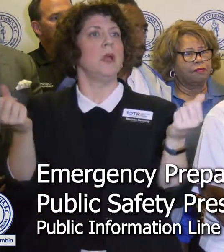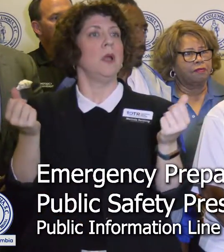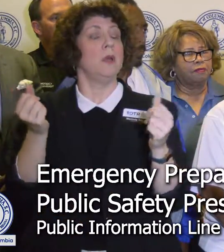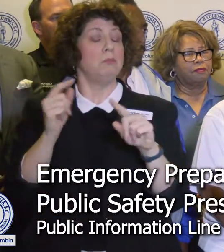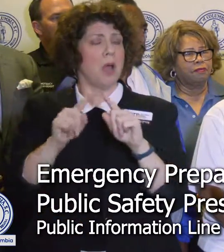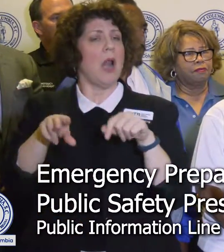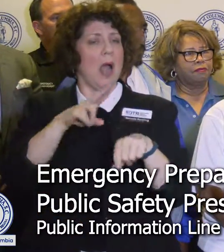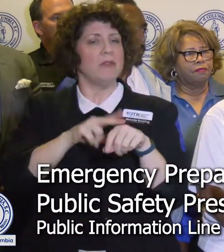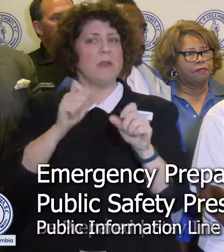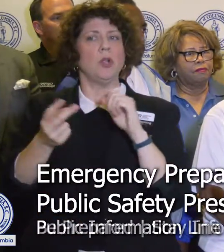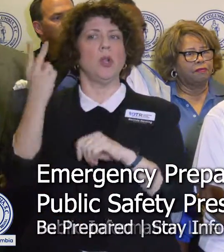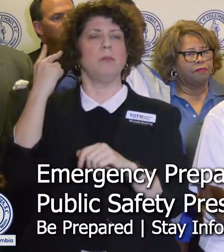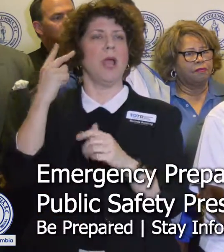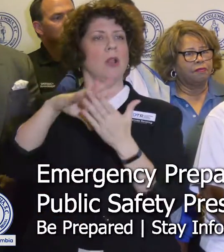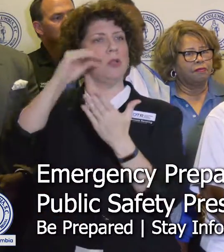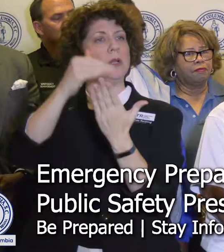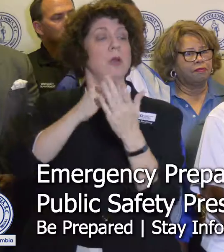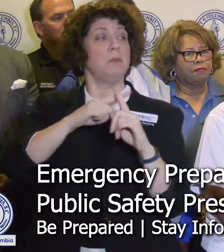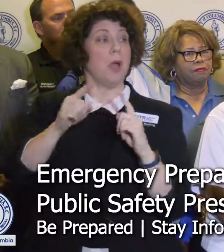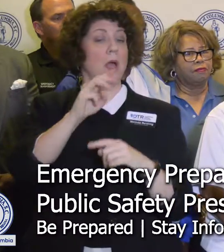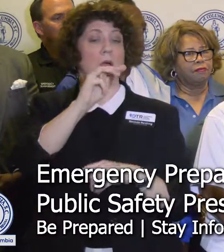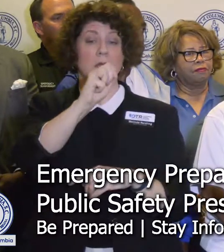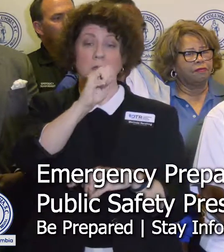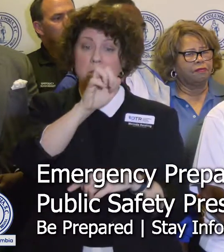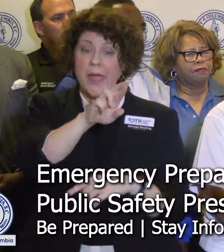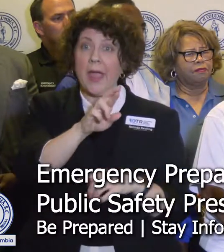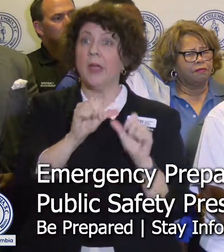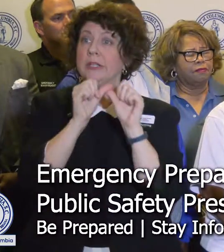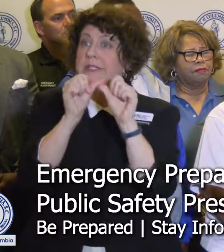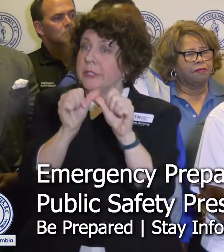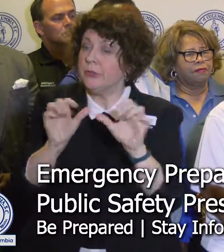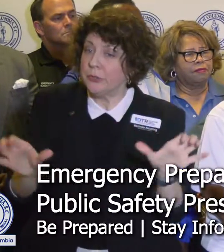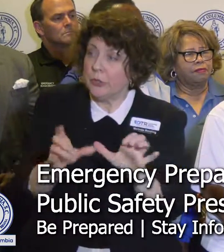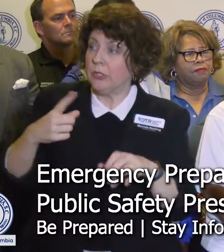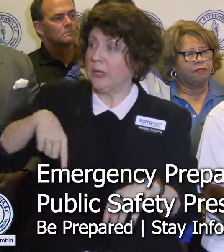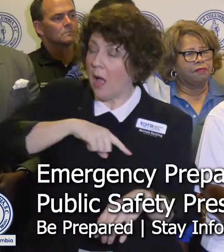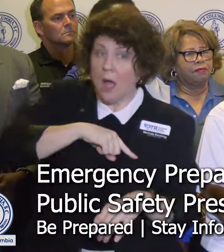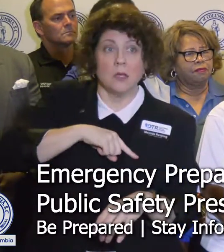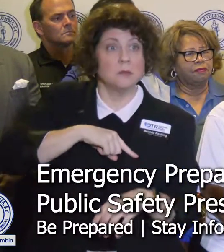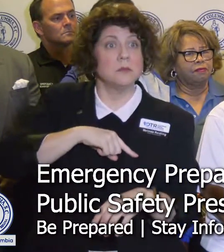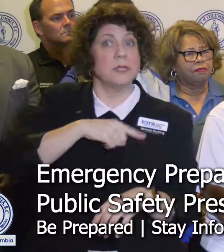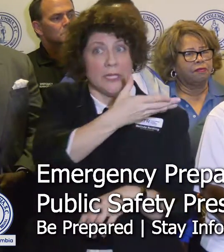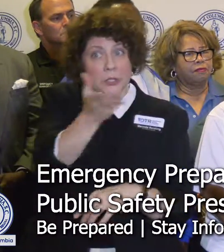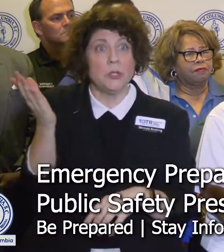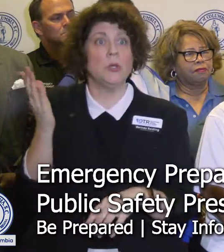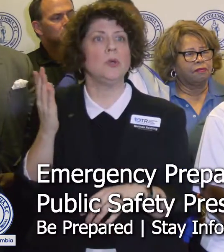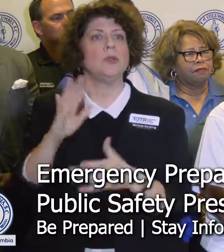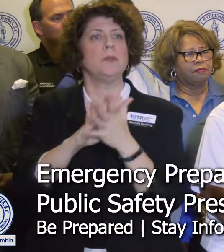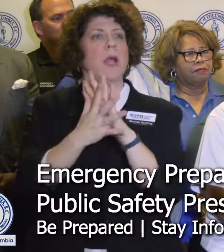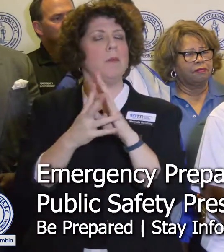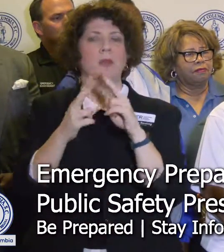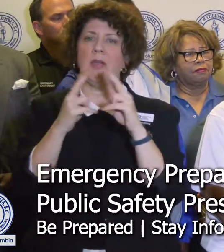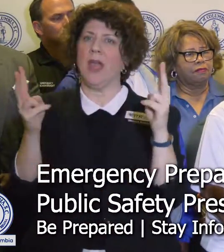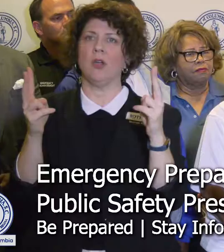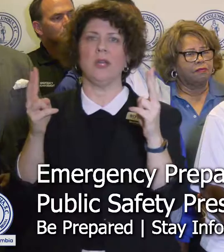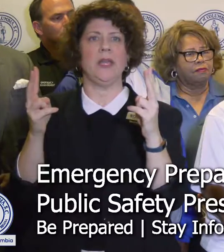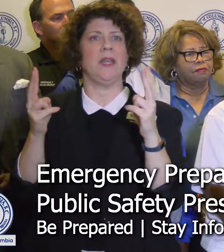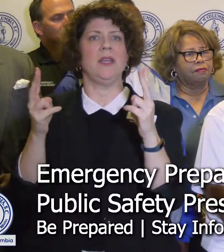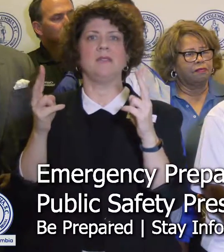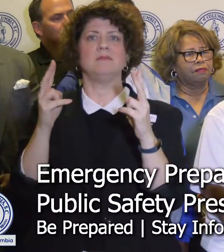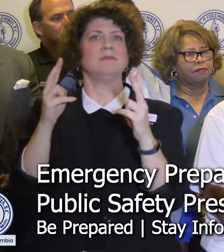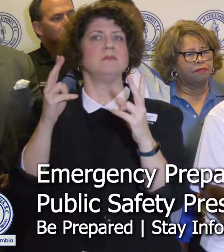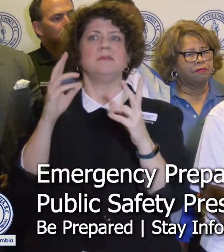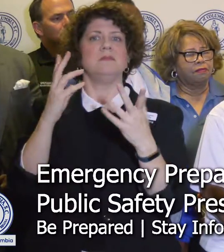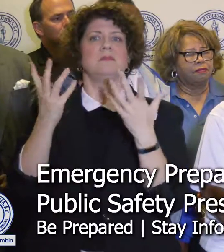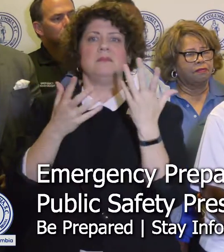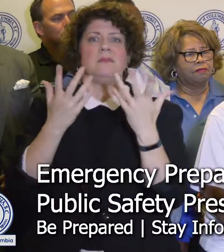obviously. But I would say, as Mayor Benjamin has continued to encourage us and this council, to be very transparent with the public. And these